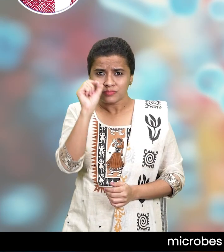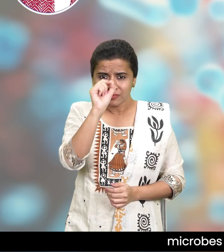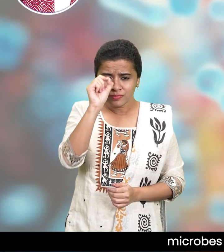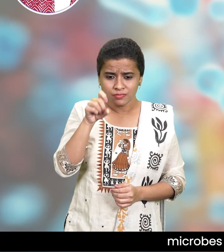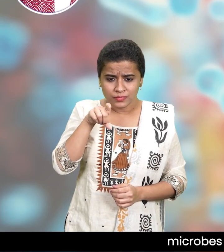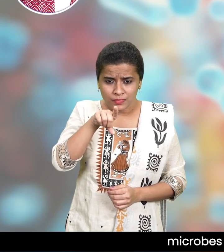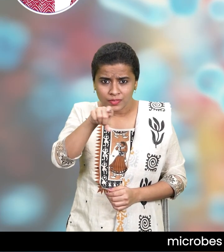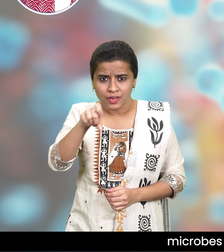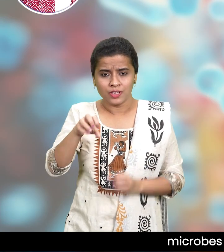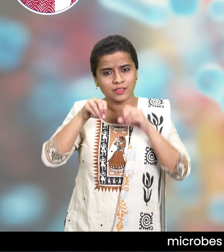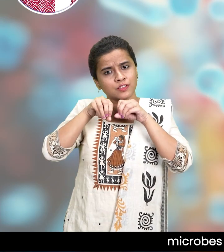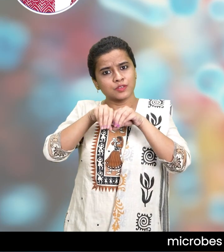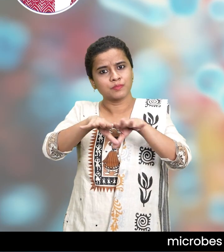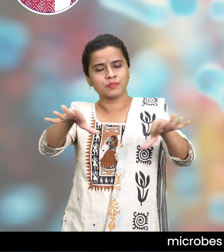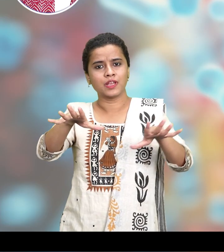community.